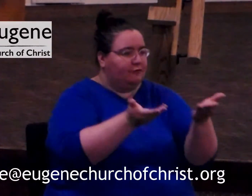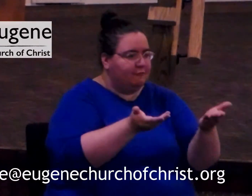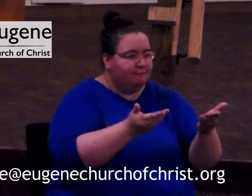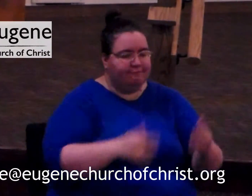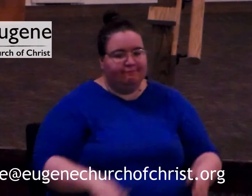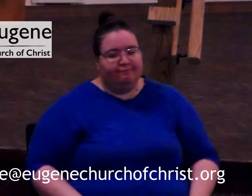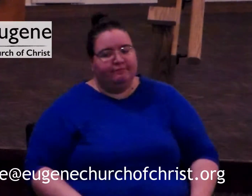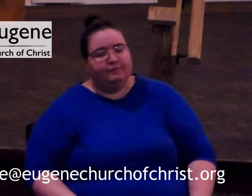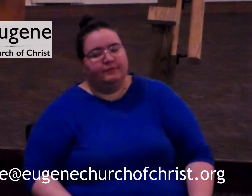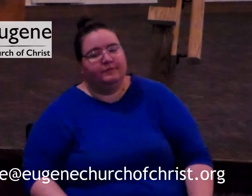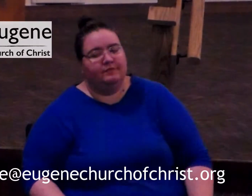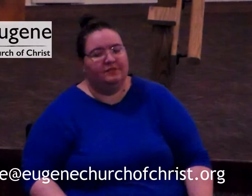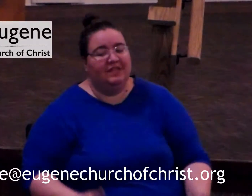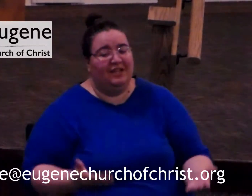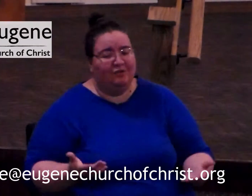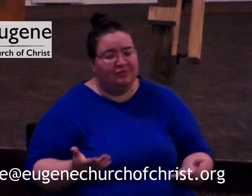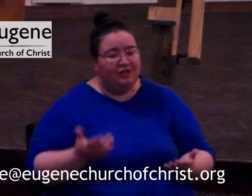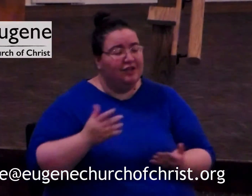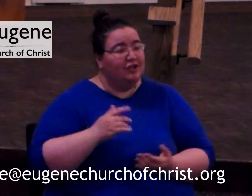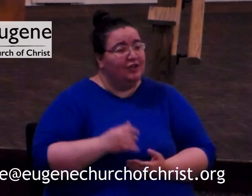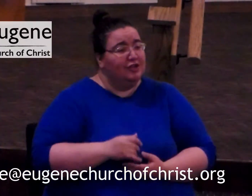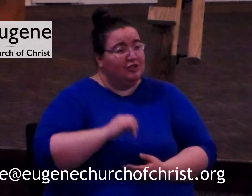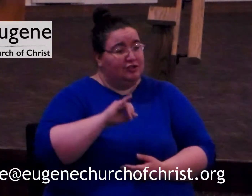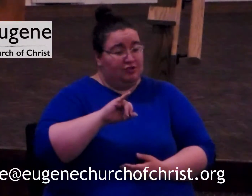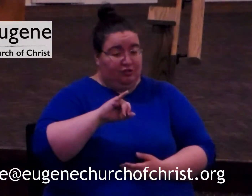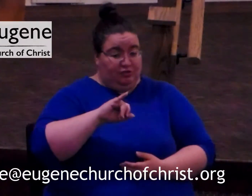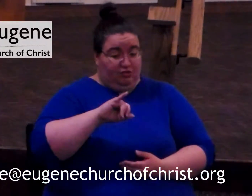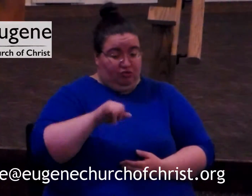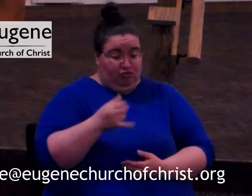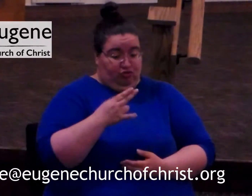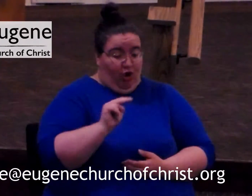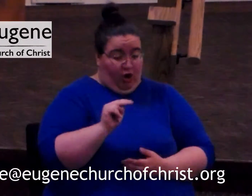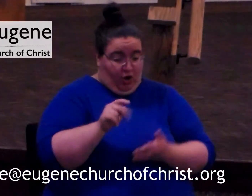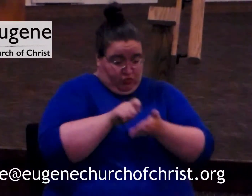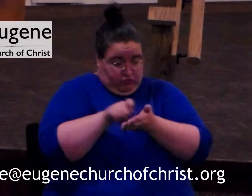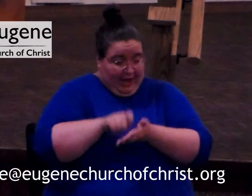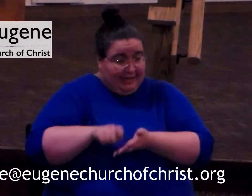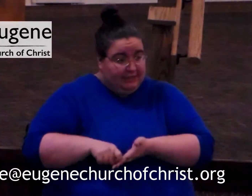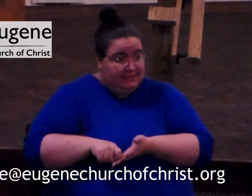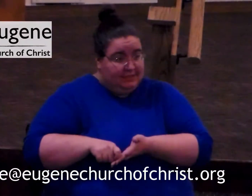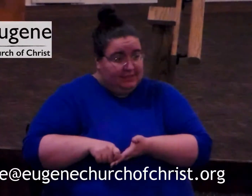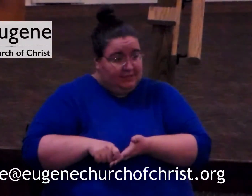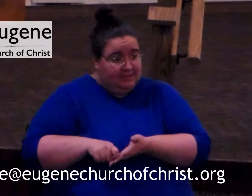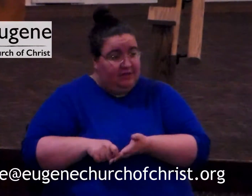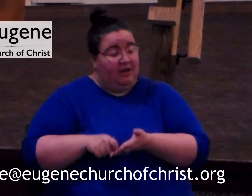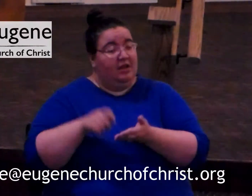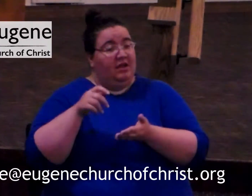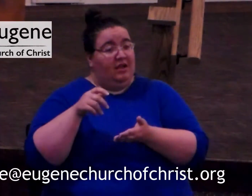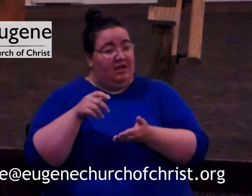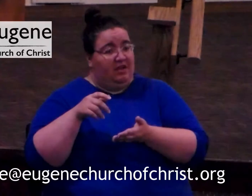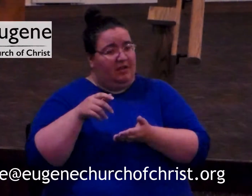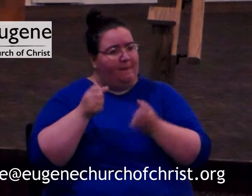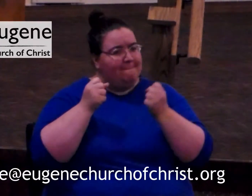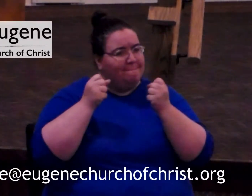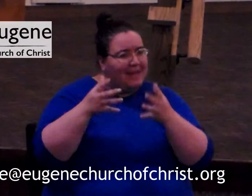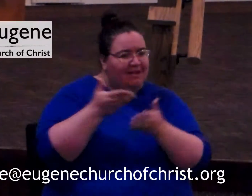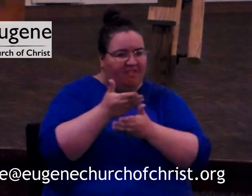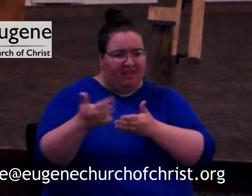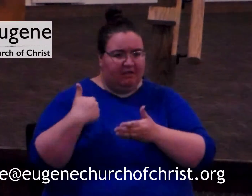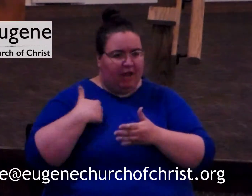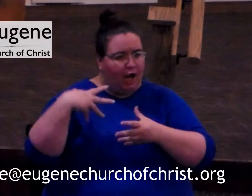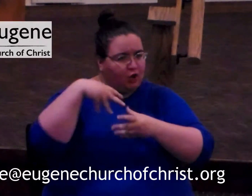says a lot of things in this story are done so that we can believe. And he comes back to a lot of core miracles that he talks about throughout his